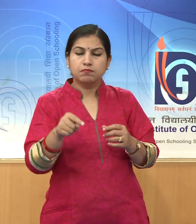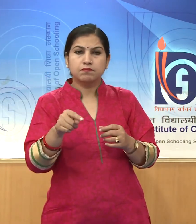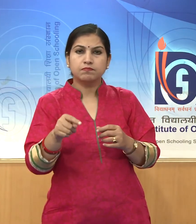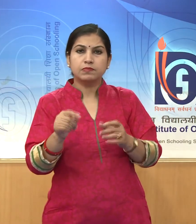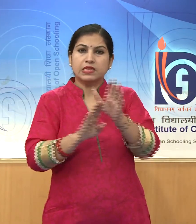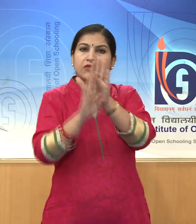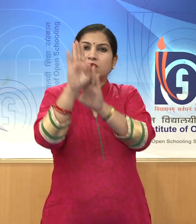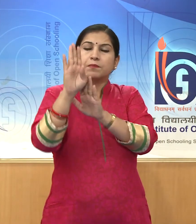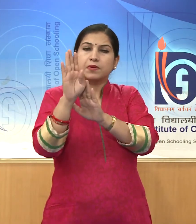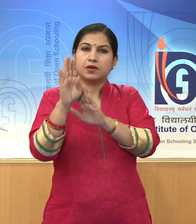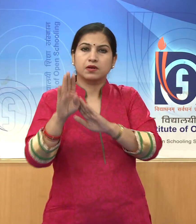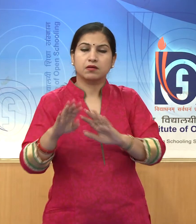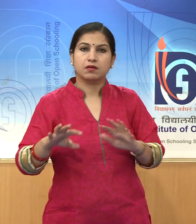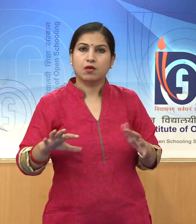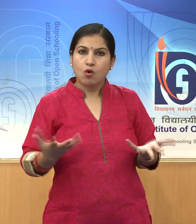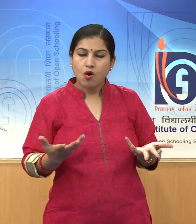the development of